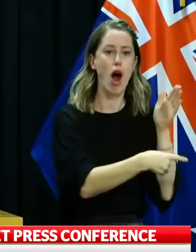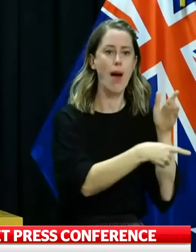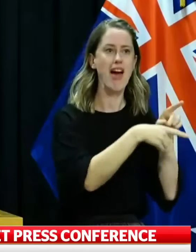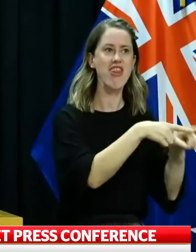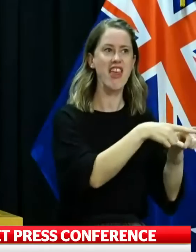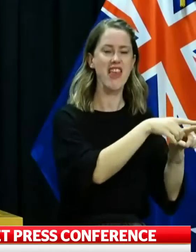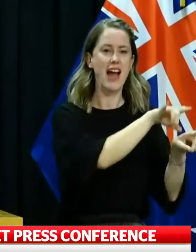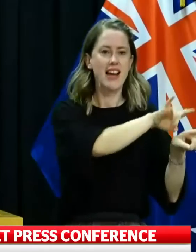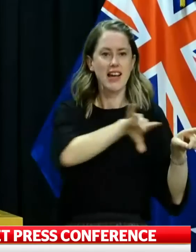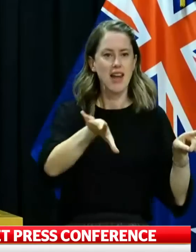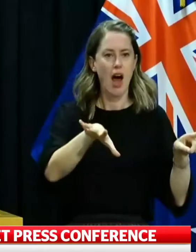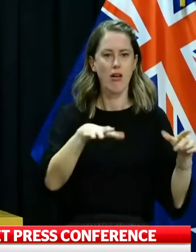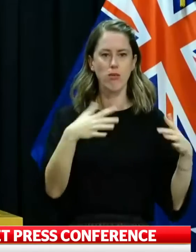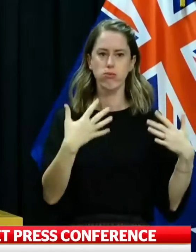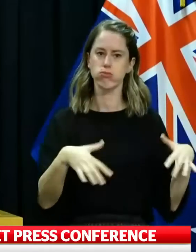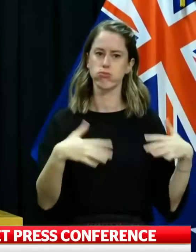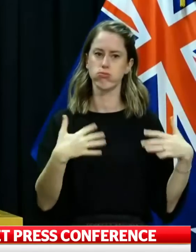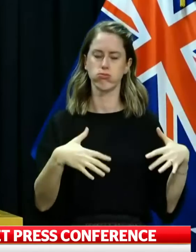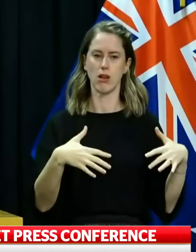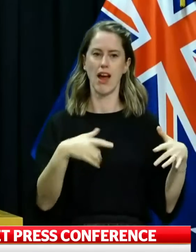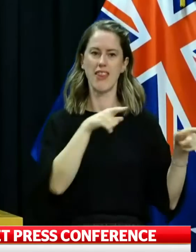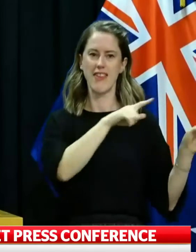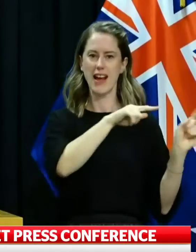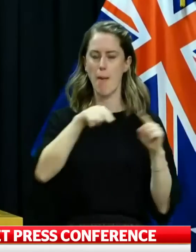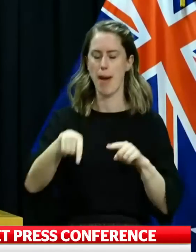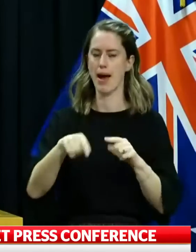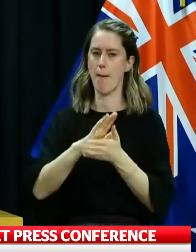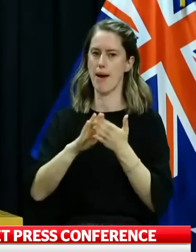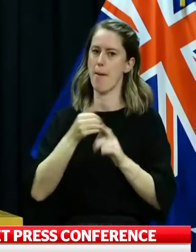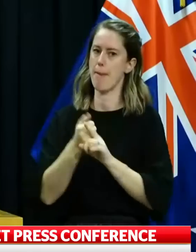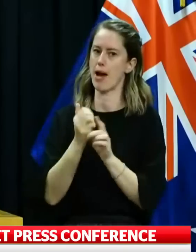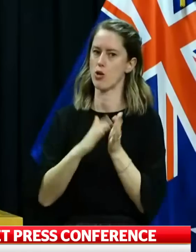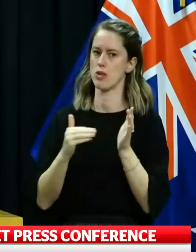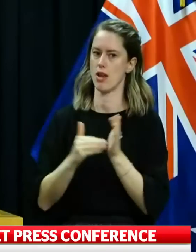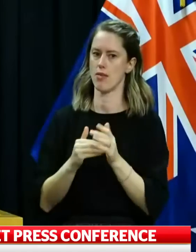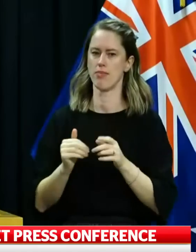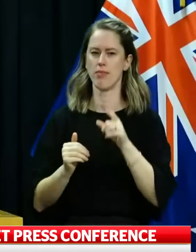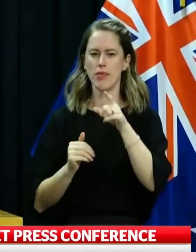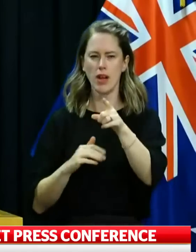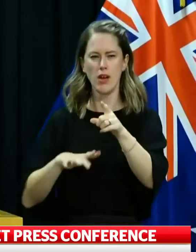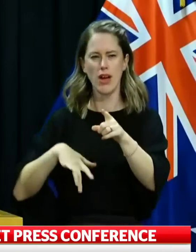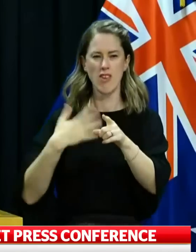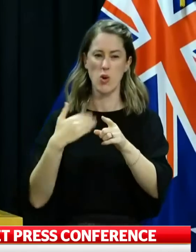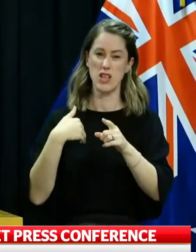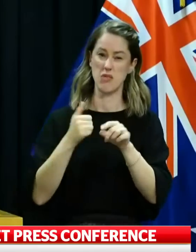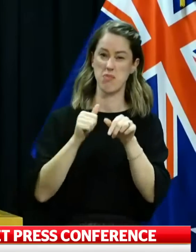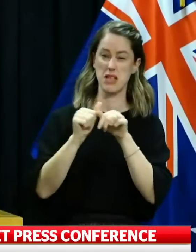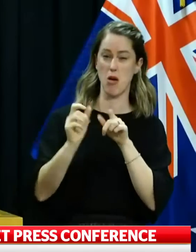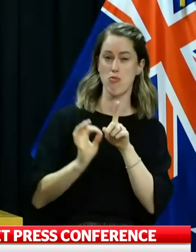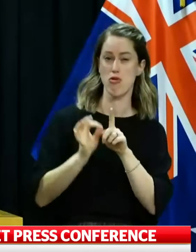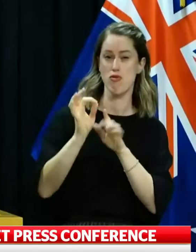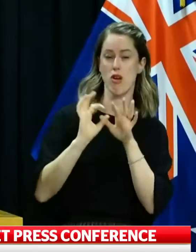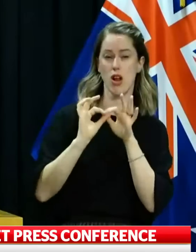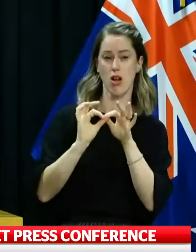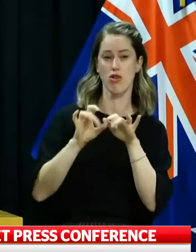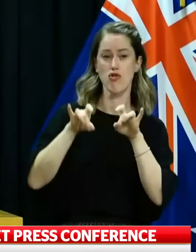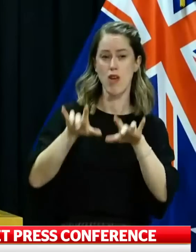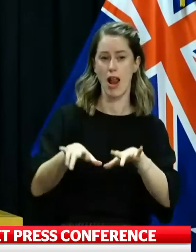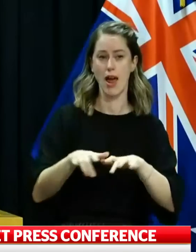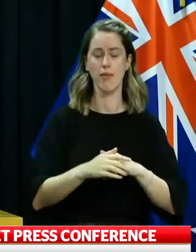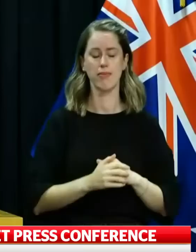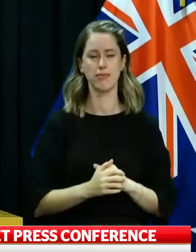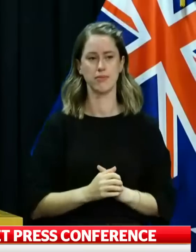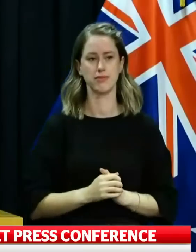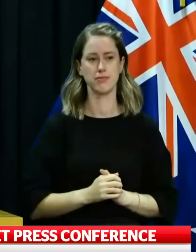antisocial behaviour and that lack of connection here at home. To reset the relationship with Australia? Oh, look, my view is